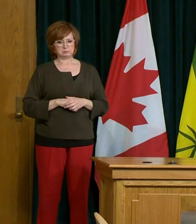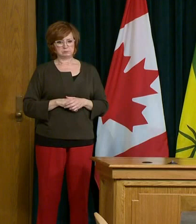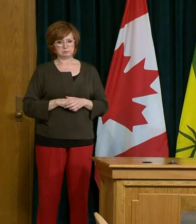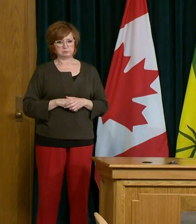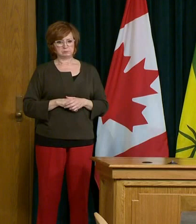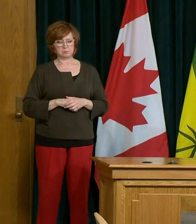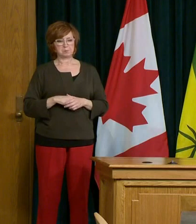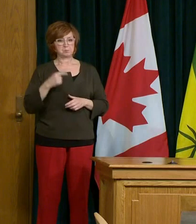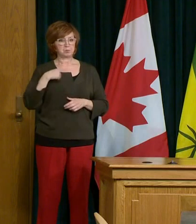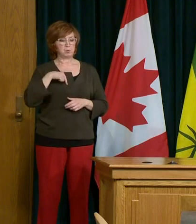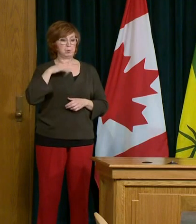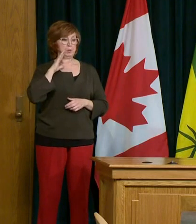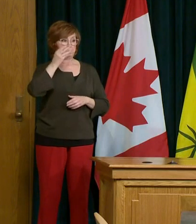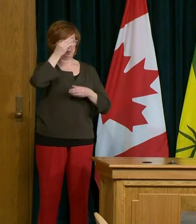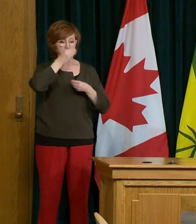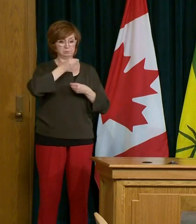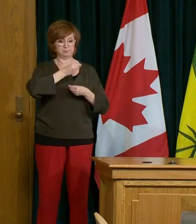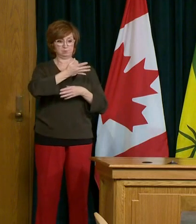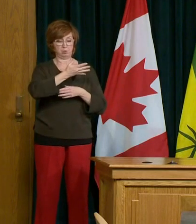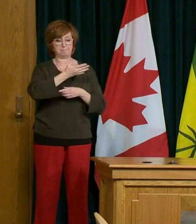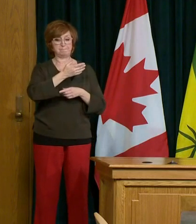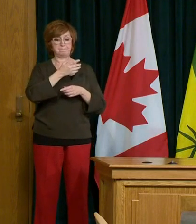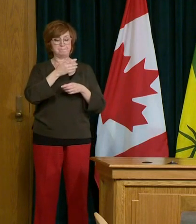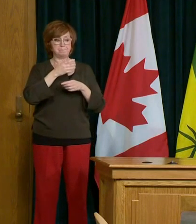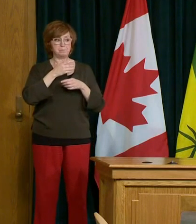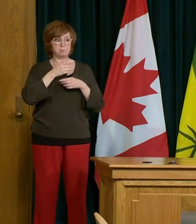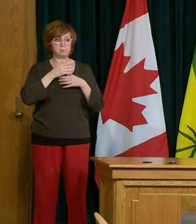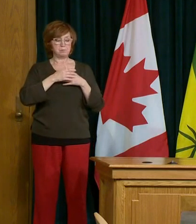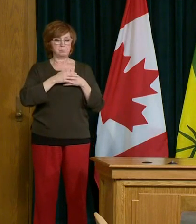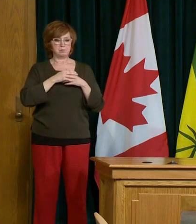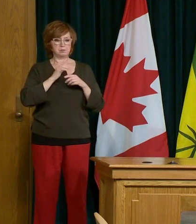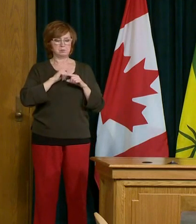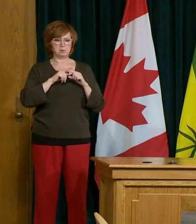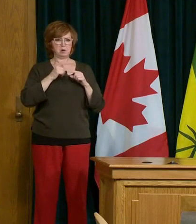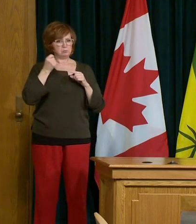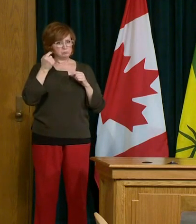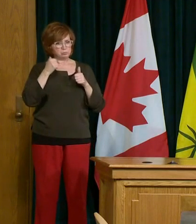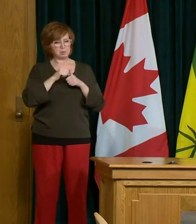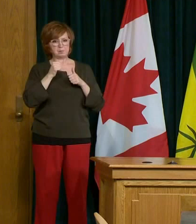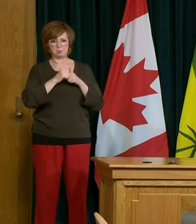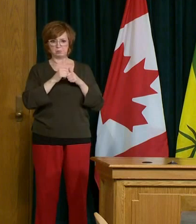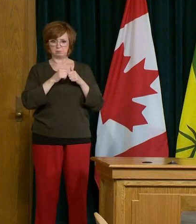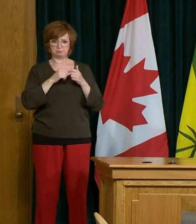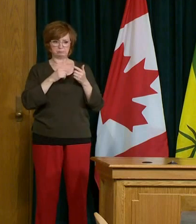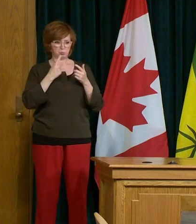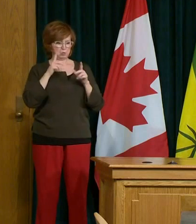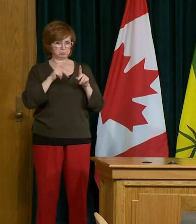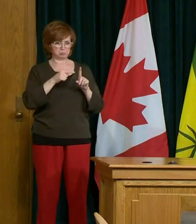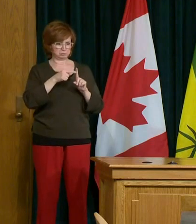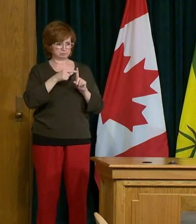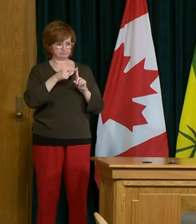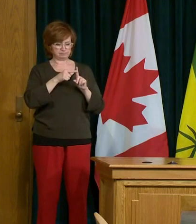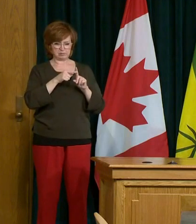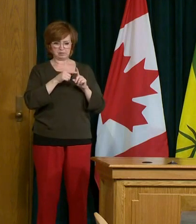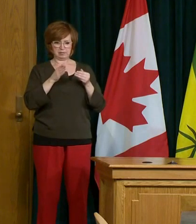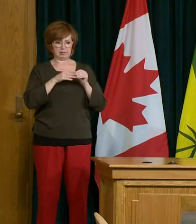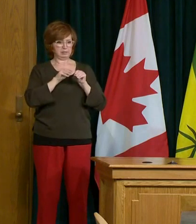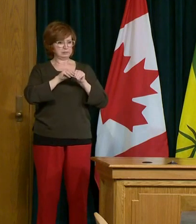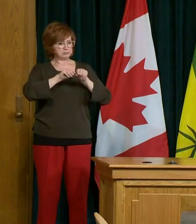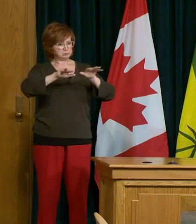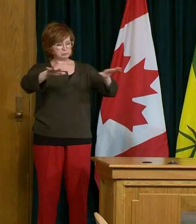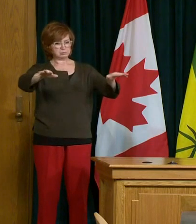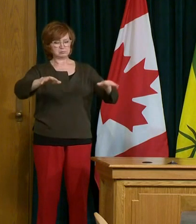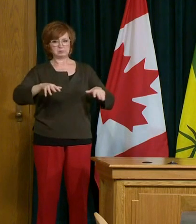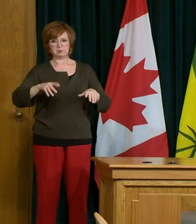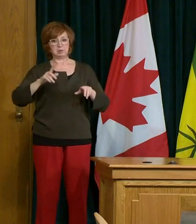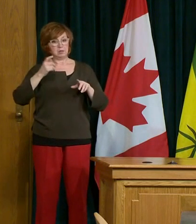The range and number of contacts can sometimes, in some settings, be quite large. And ever since we restricted mass